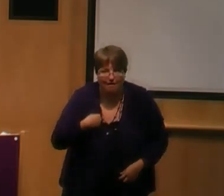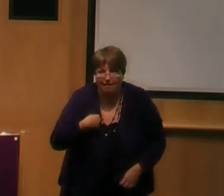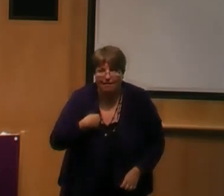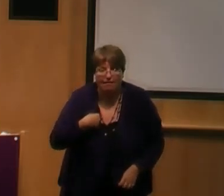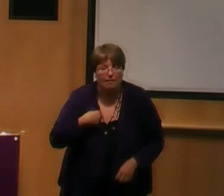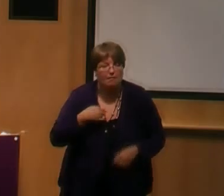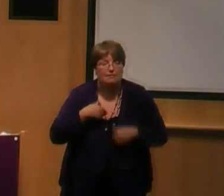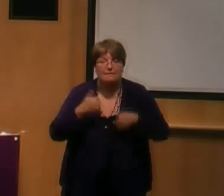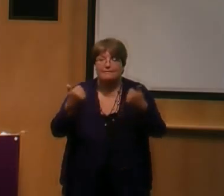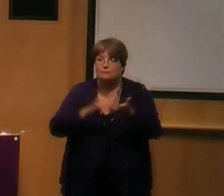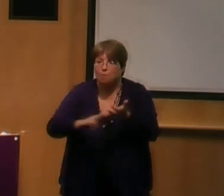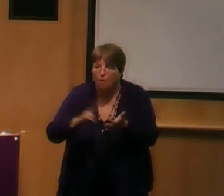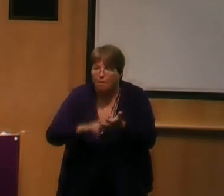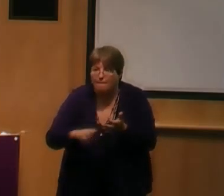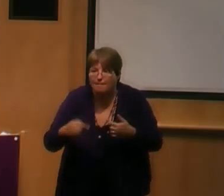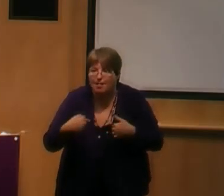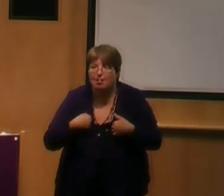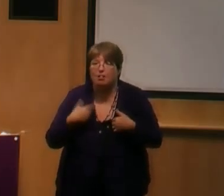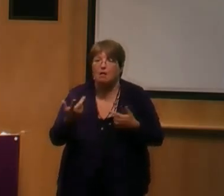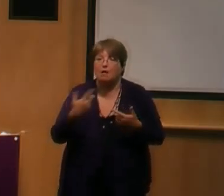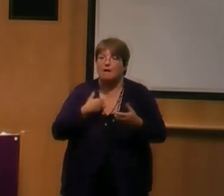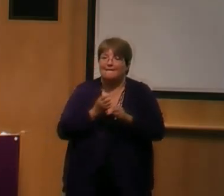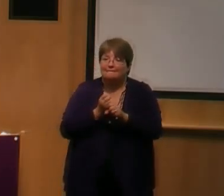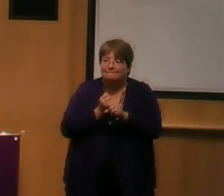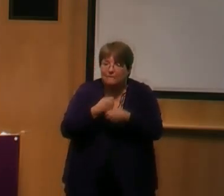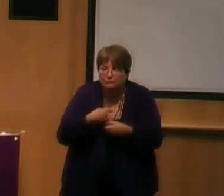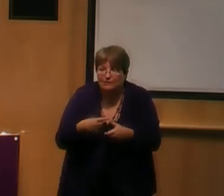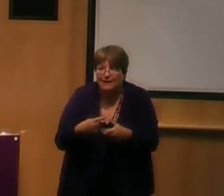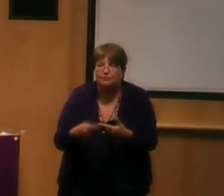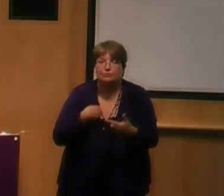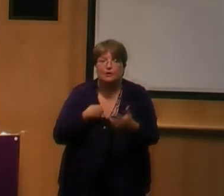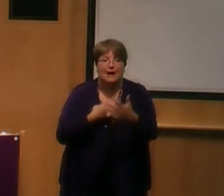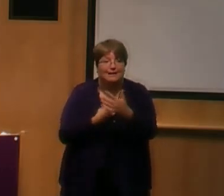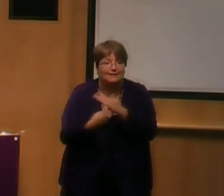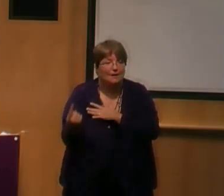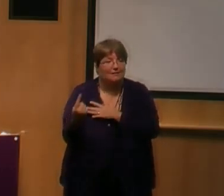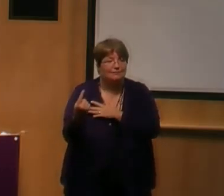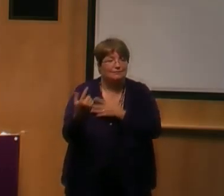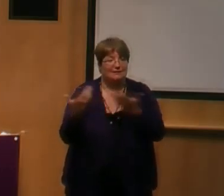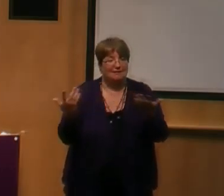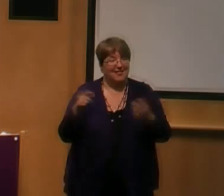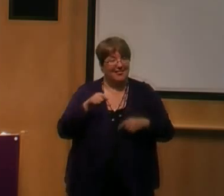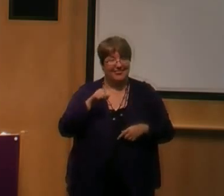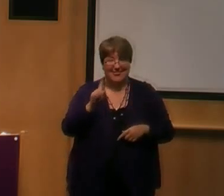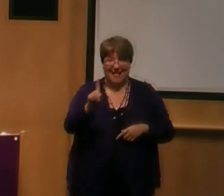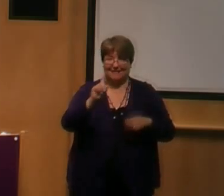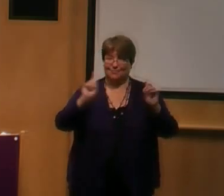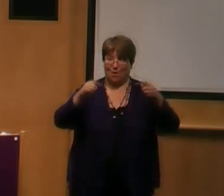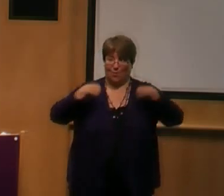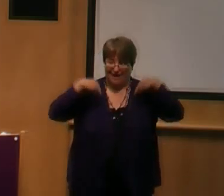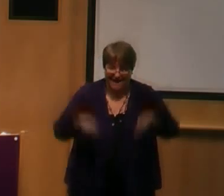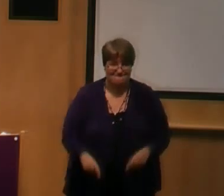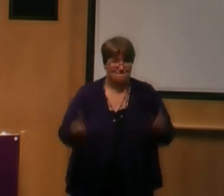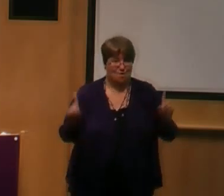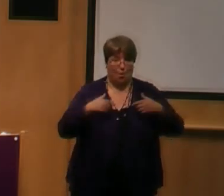counselling. And again, through the counselling staff, they have realised that the things that I'm proud of and open down the organisation. That's